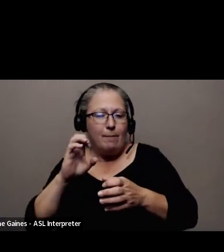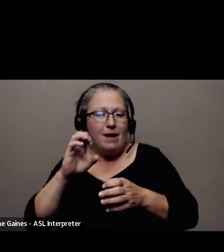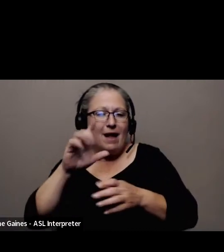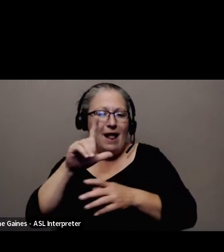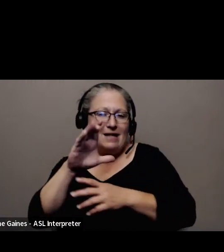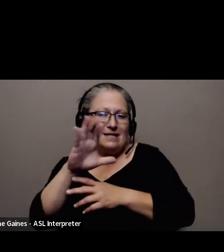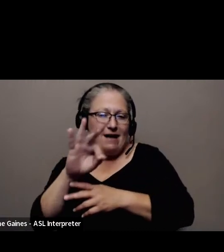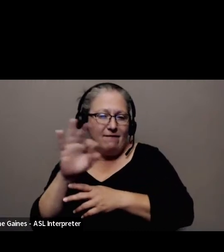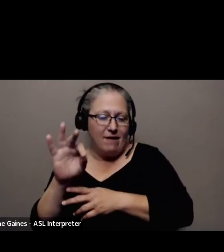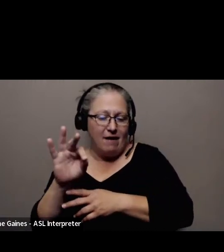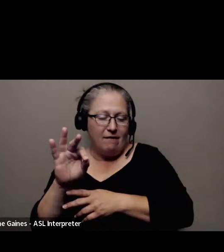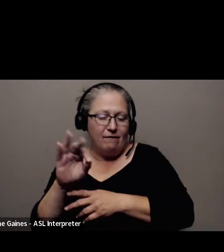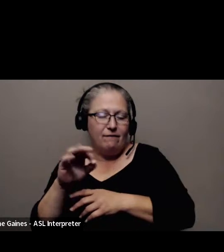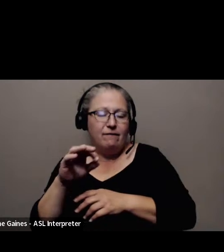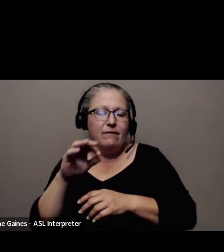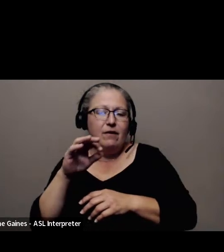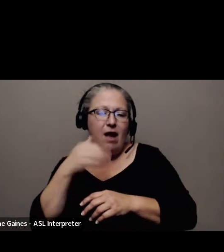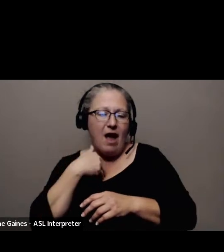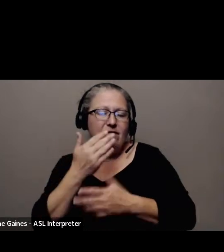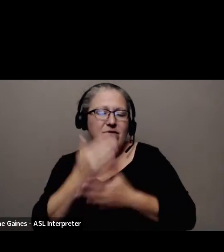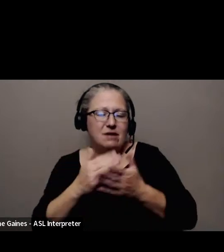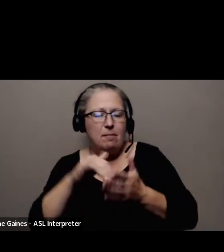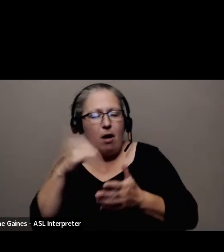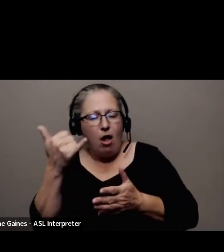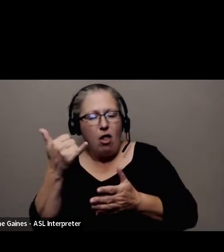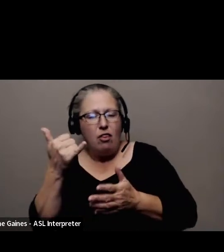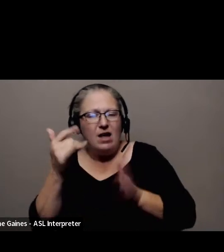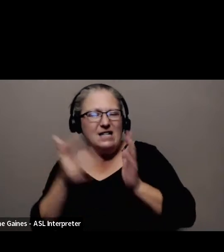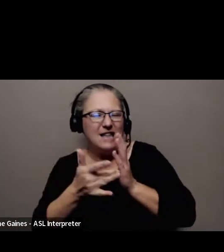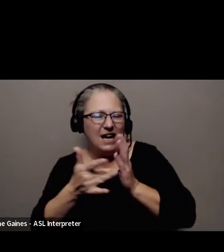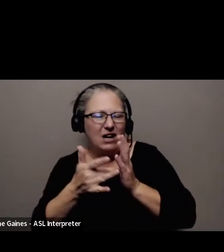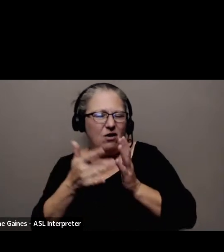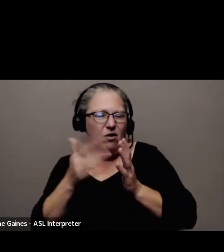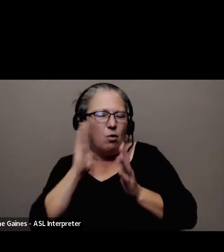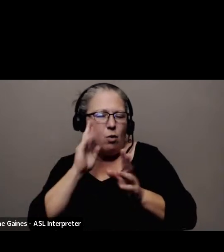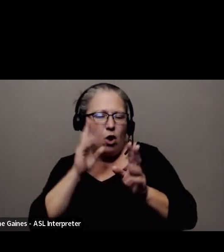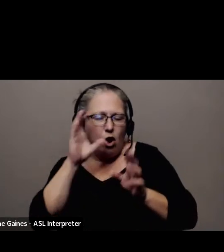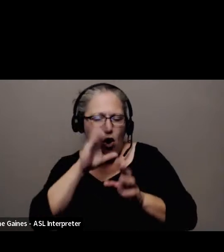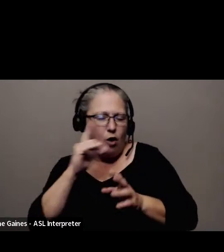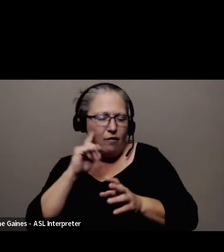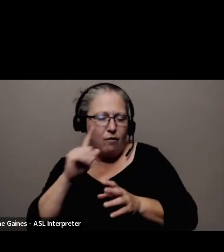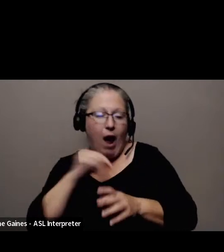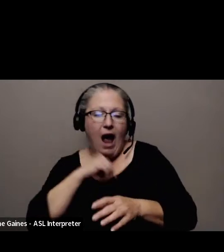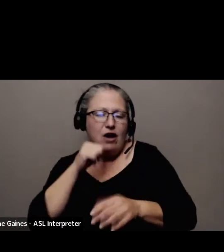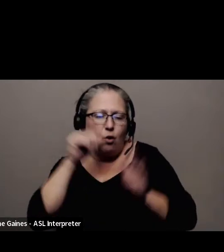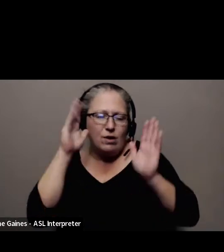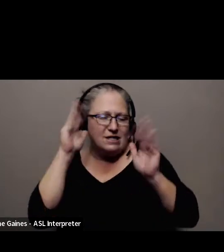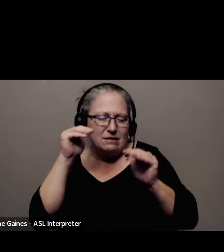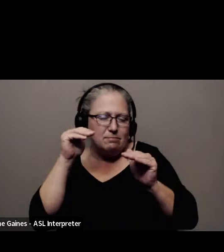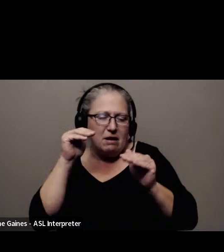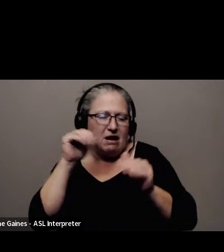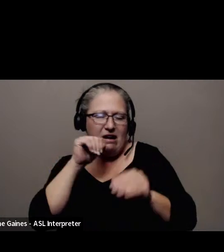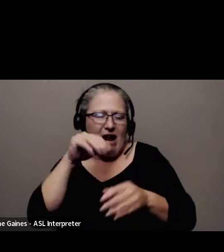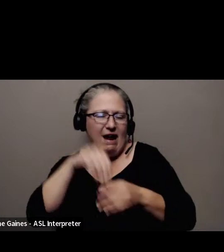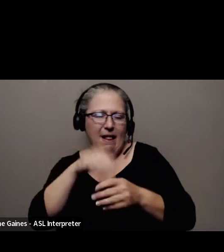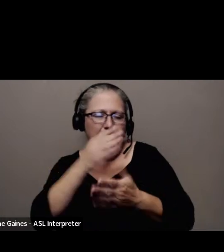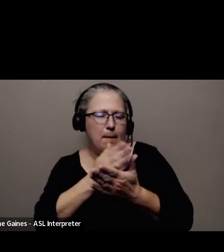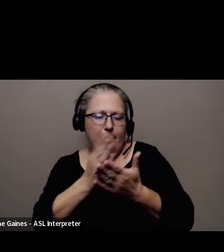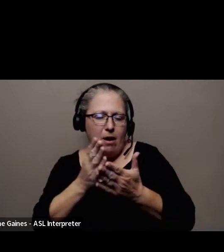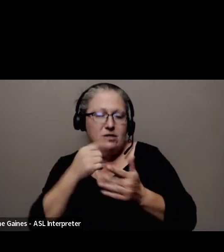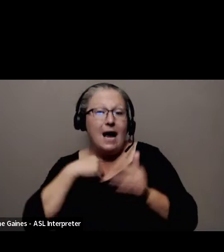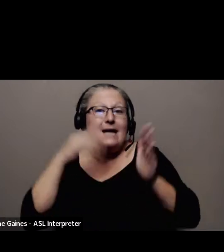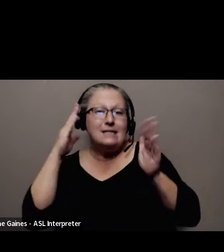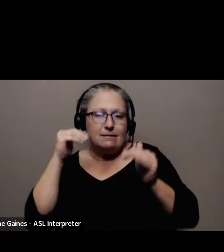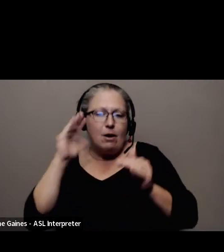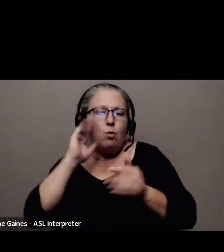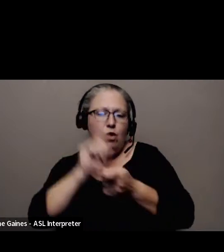Yeah. There's a couple other, very technical things that we're going to look for. I don't expect that to be in the budget. I do expect